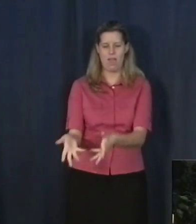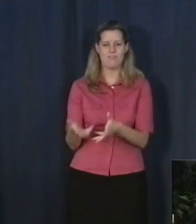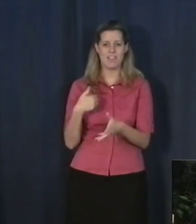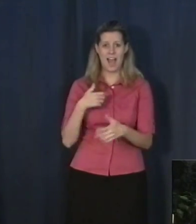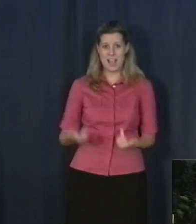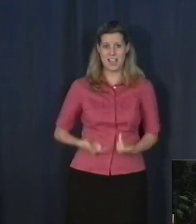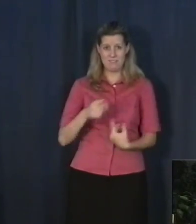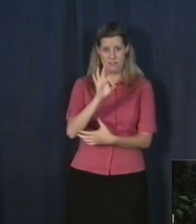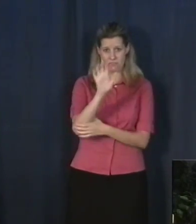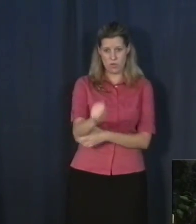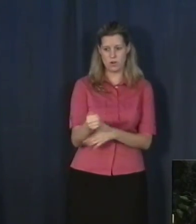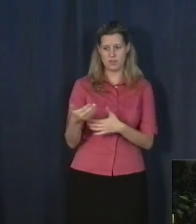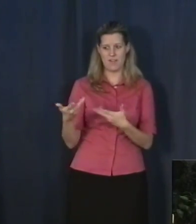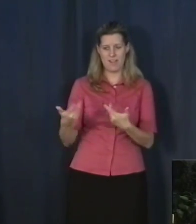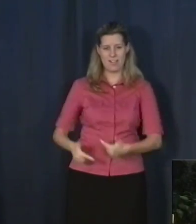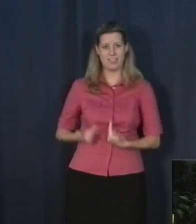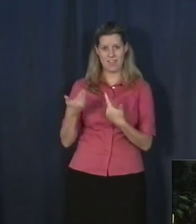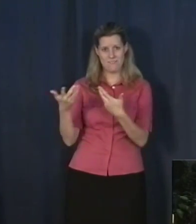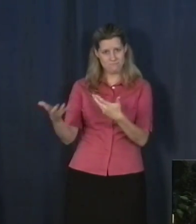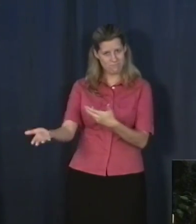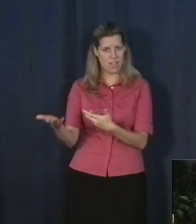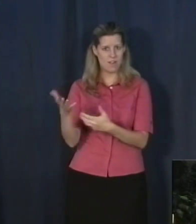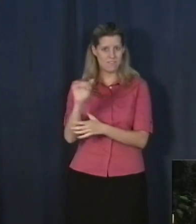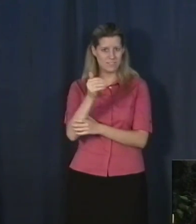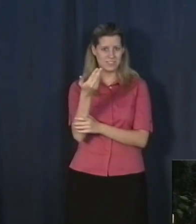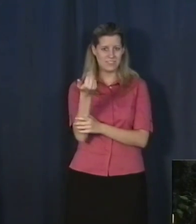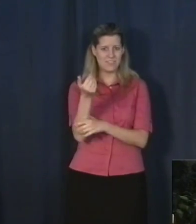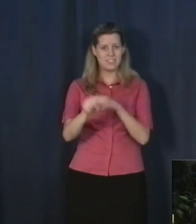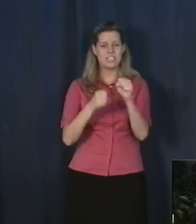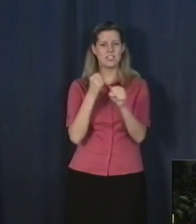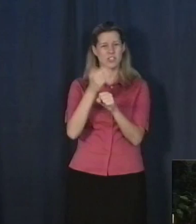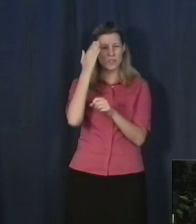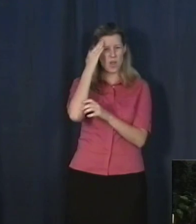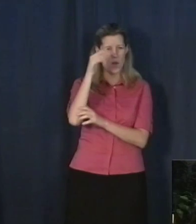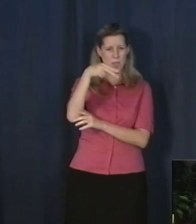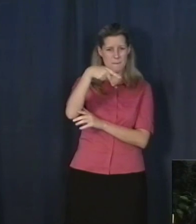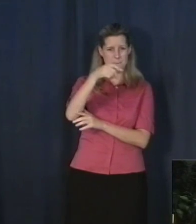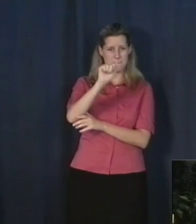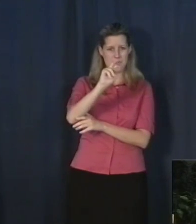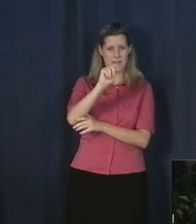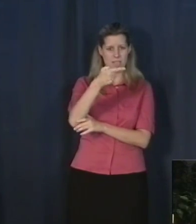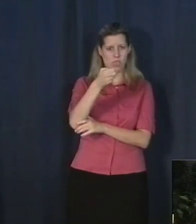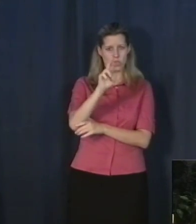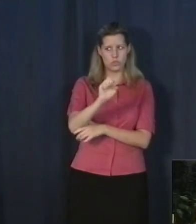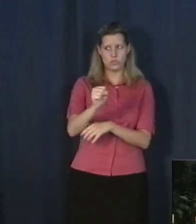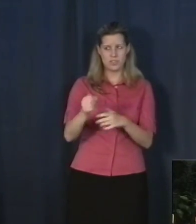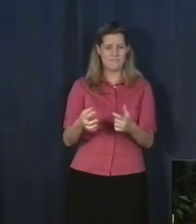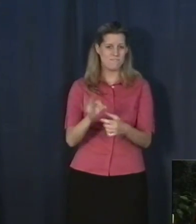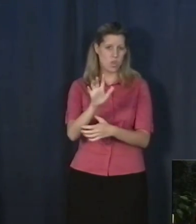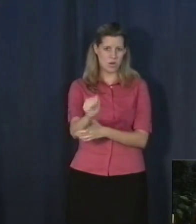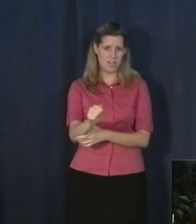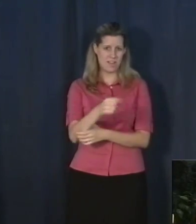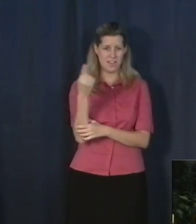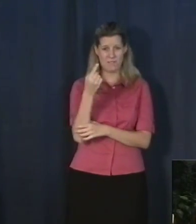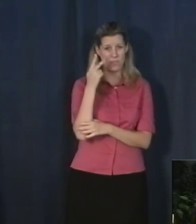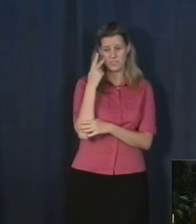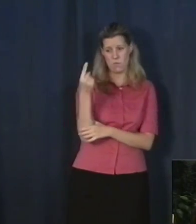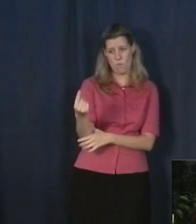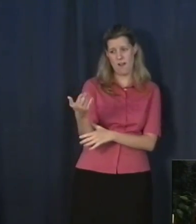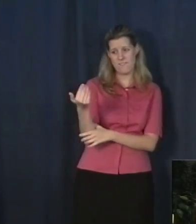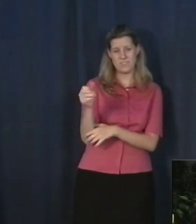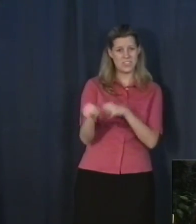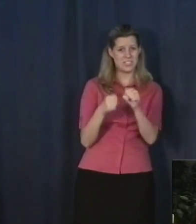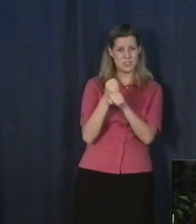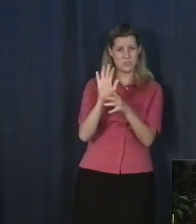in Florida. I've been there 15 years. You know there are panthers in Florida. I've only seen one in 15 years and it was dead on the